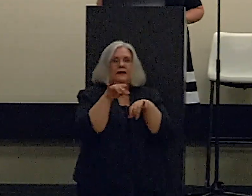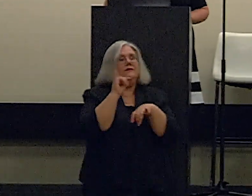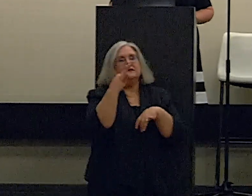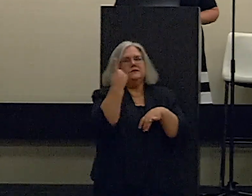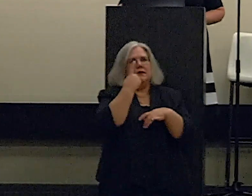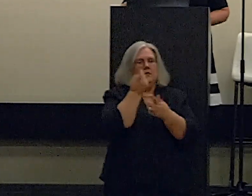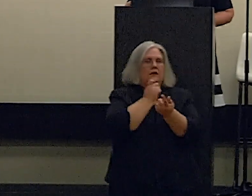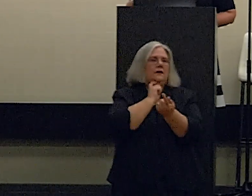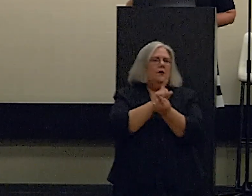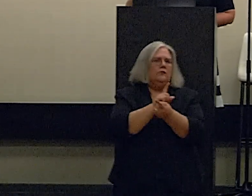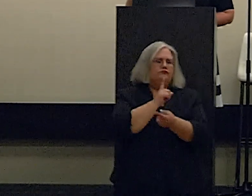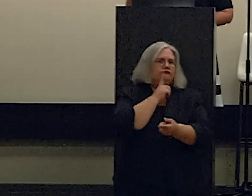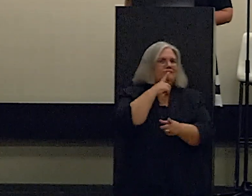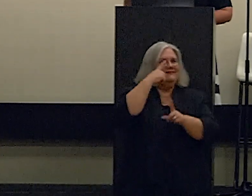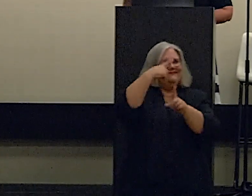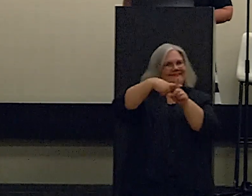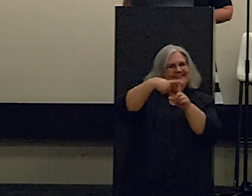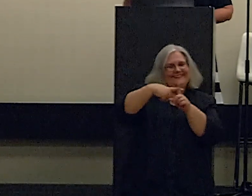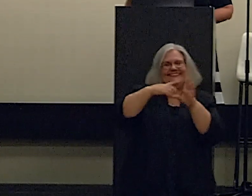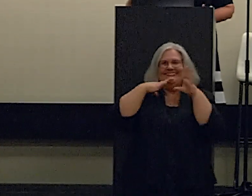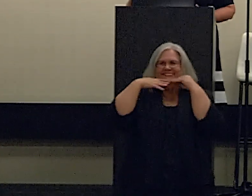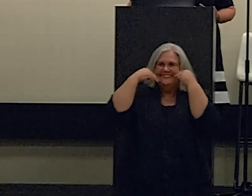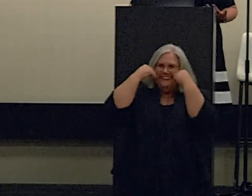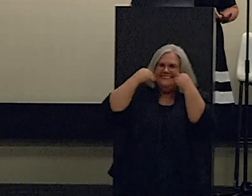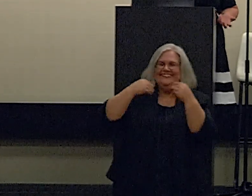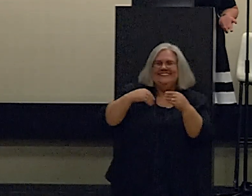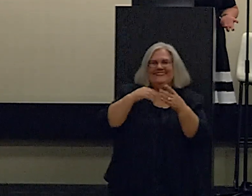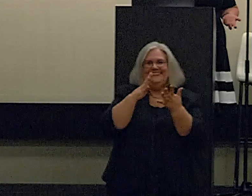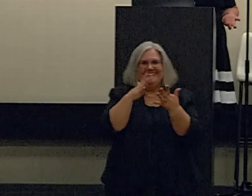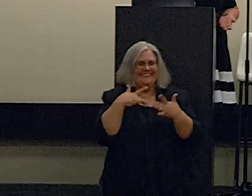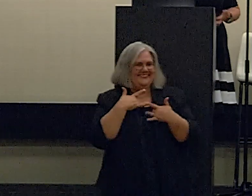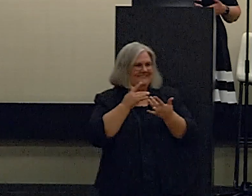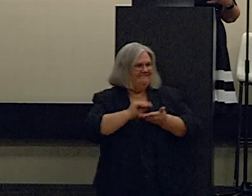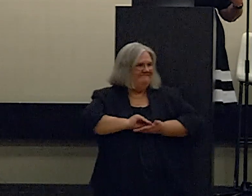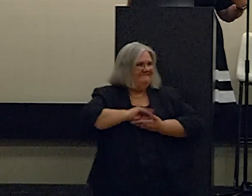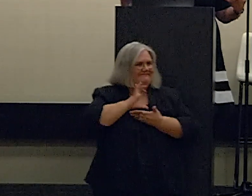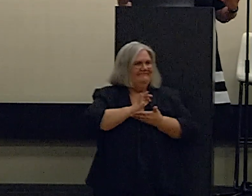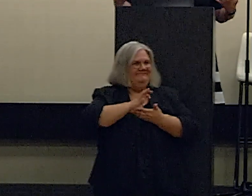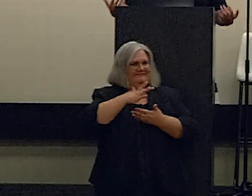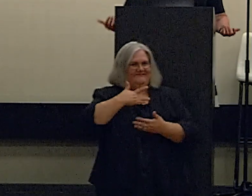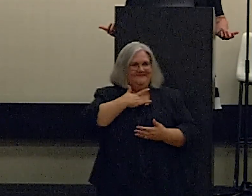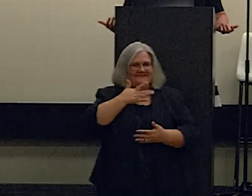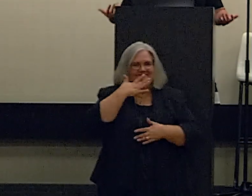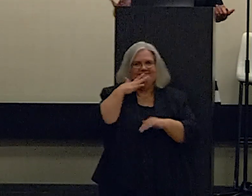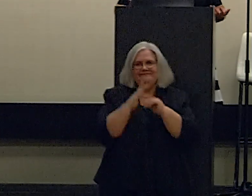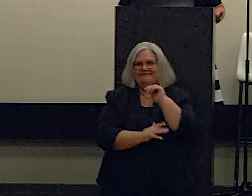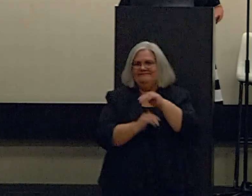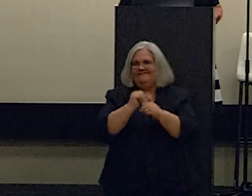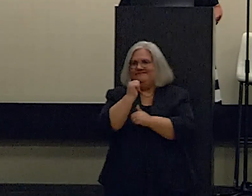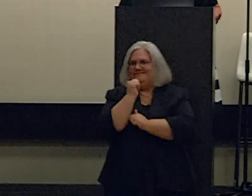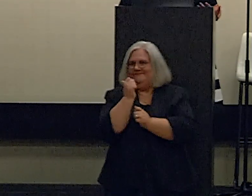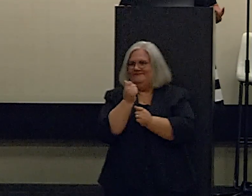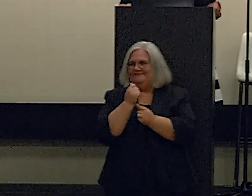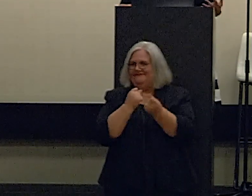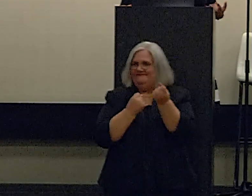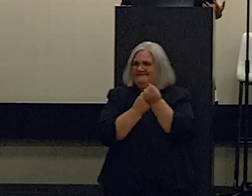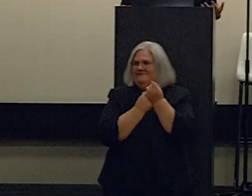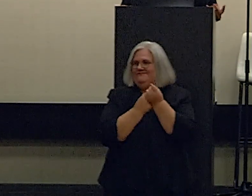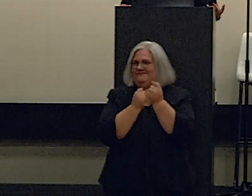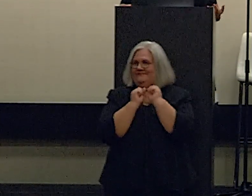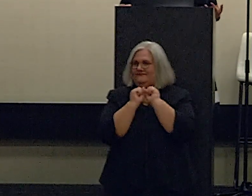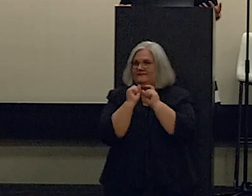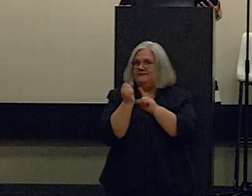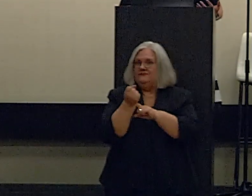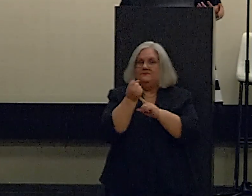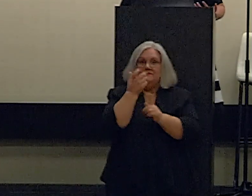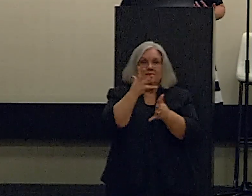really complimenting you and they're making you feel good, you're making you feel comfortable in a situation, maybe you're really